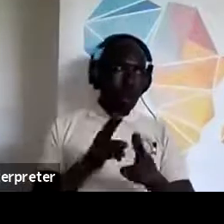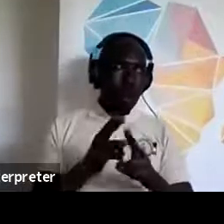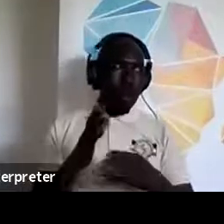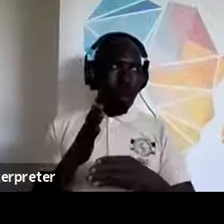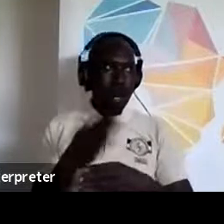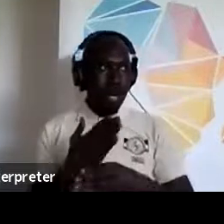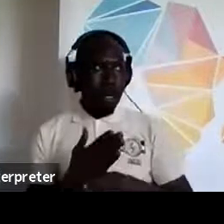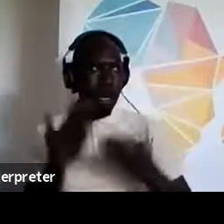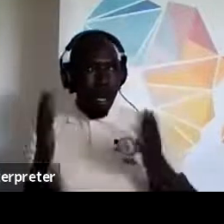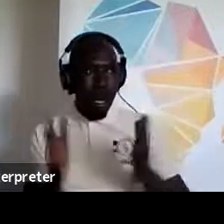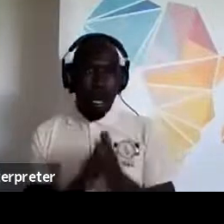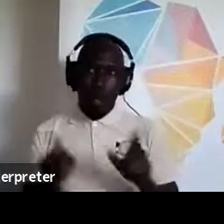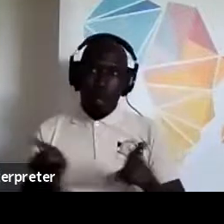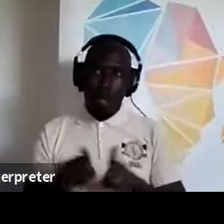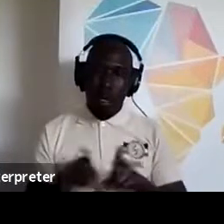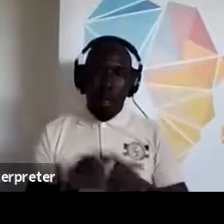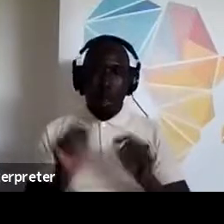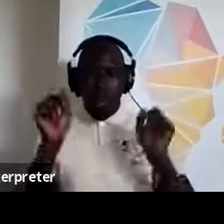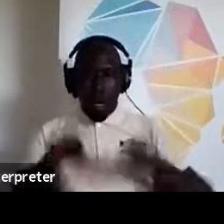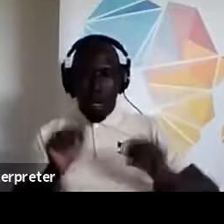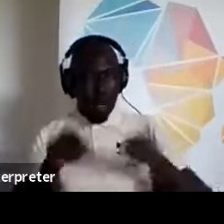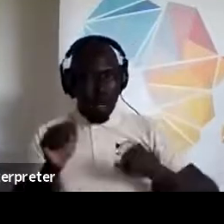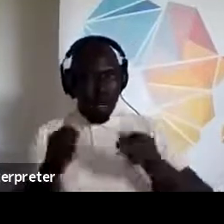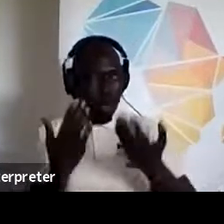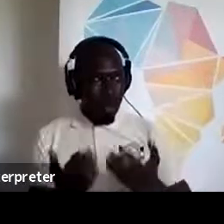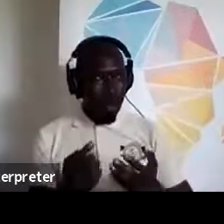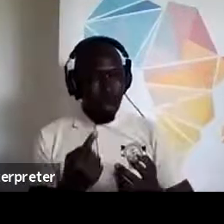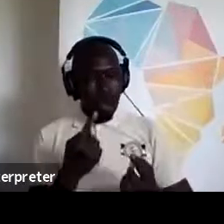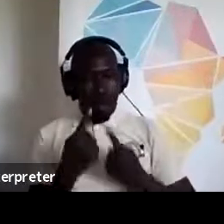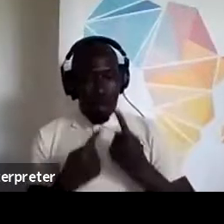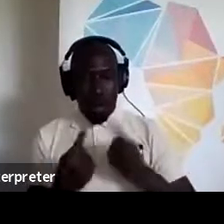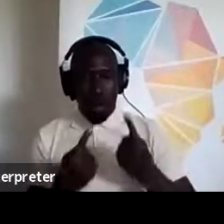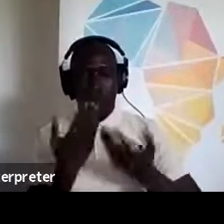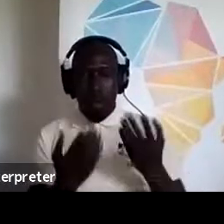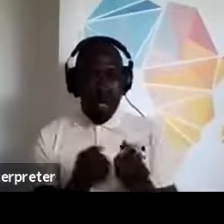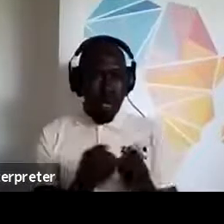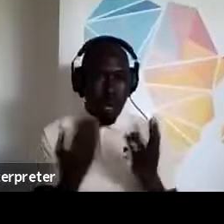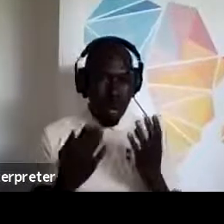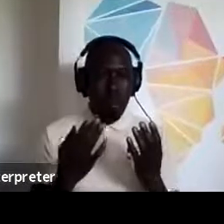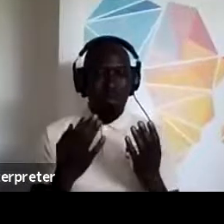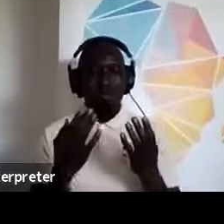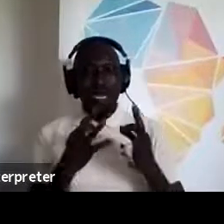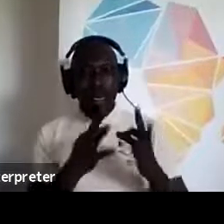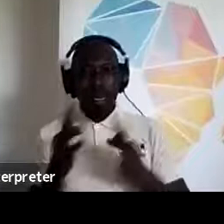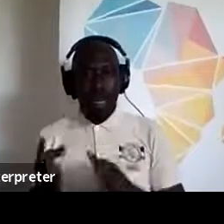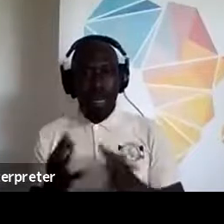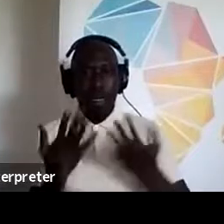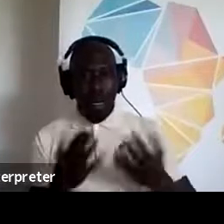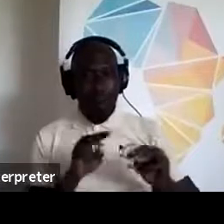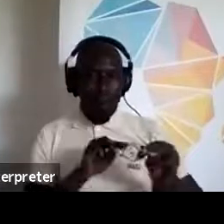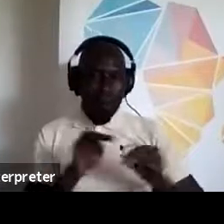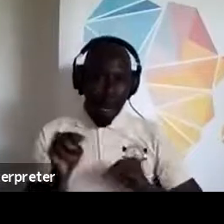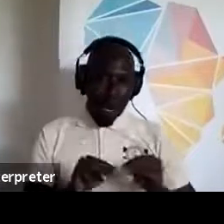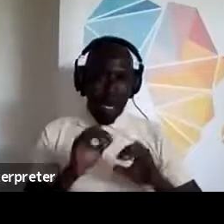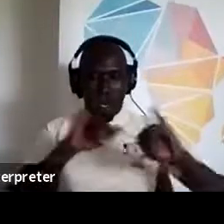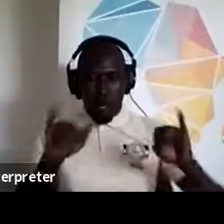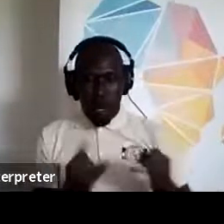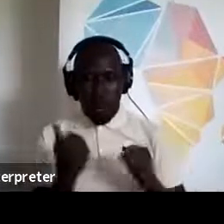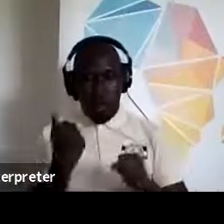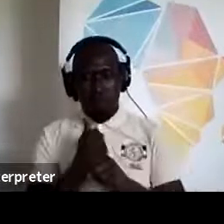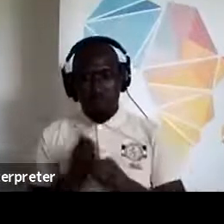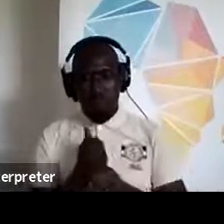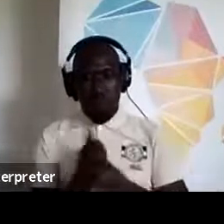Minister. And yes, so you mentioned the number of interventions that you've been able, you're trying to do,